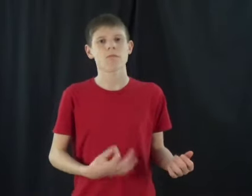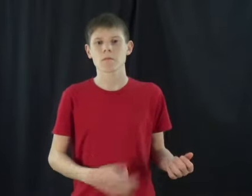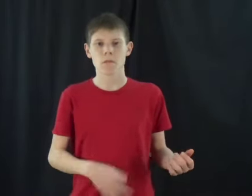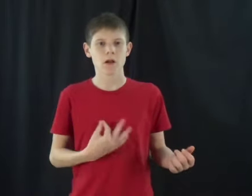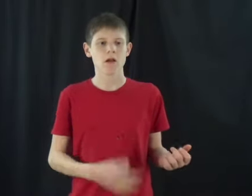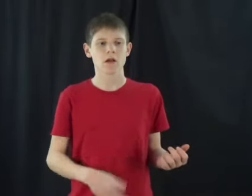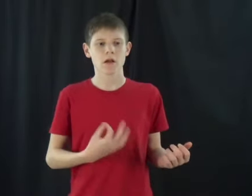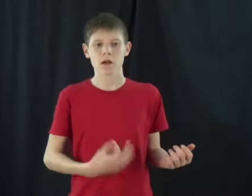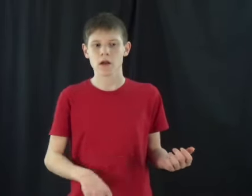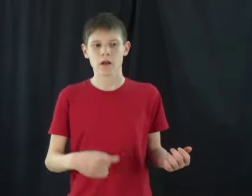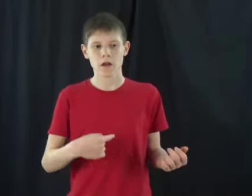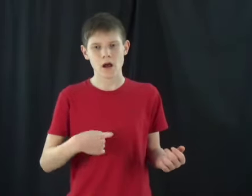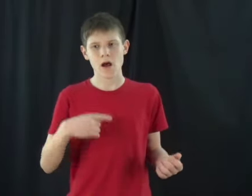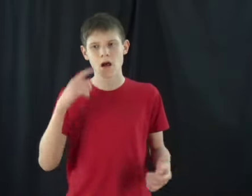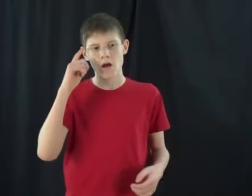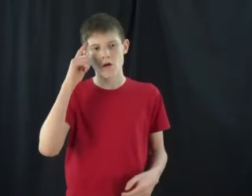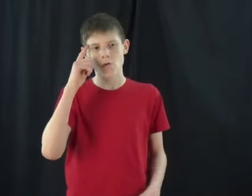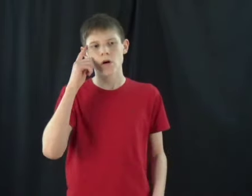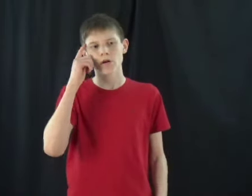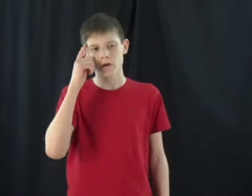And I wonder